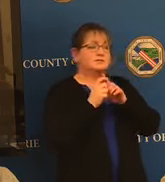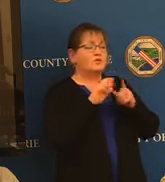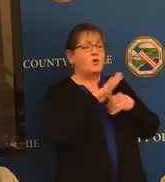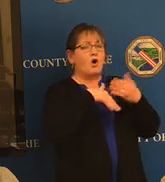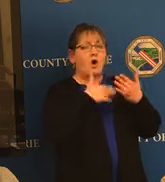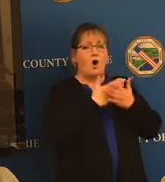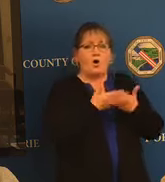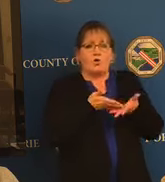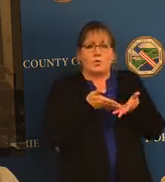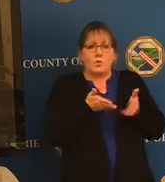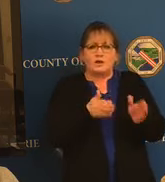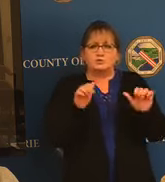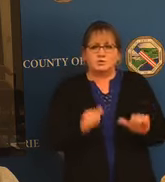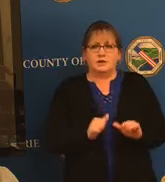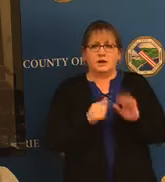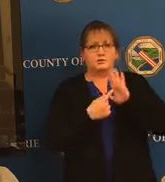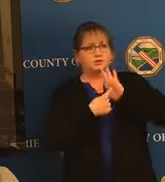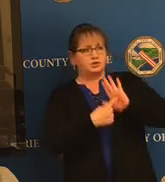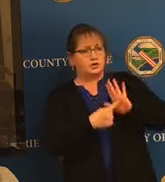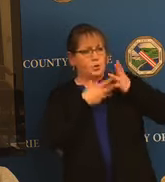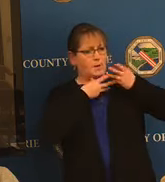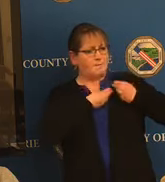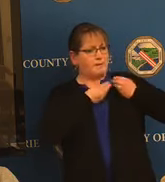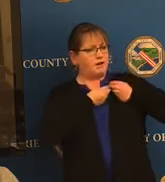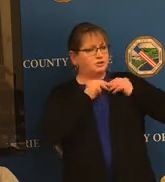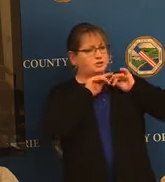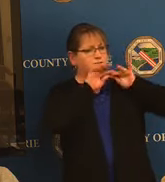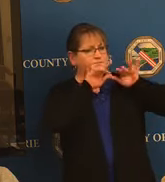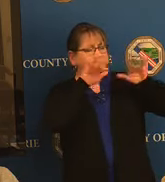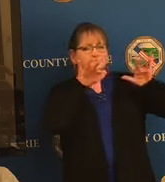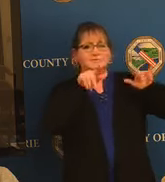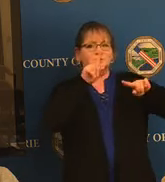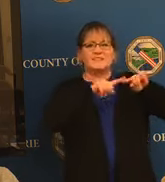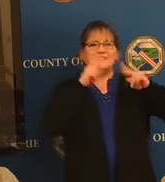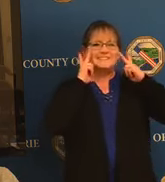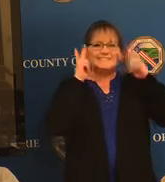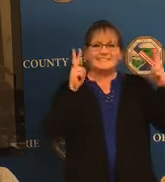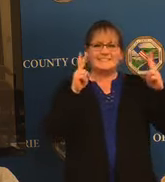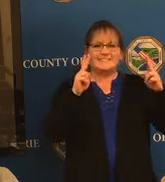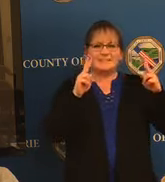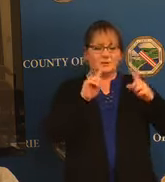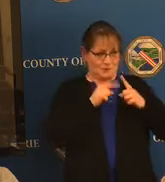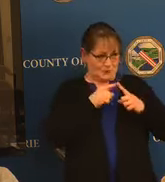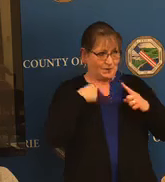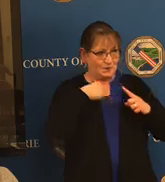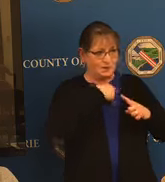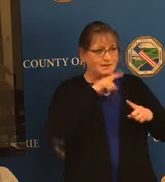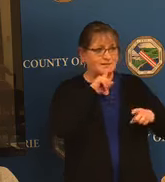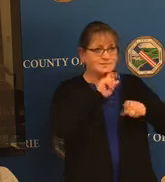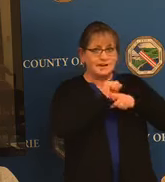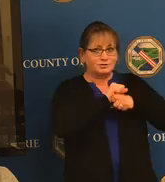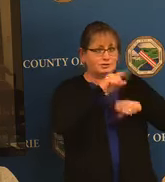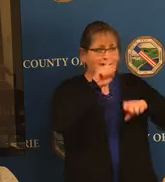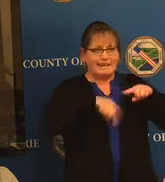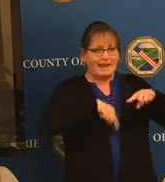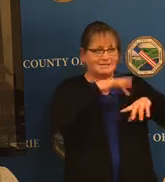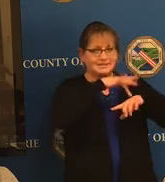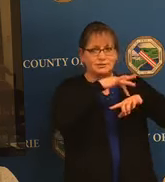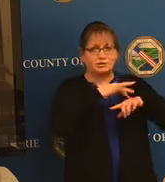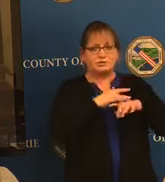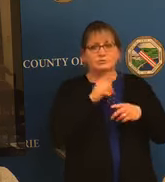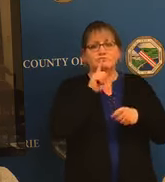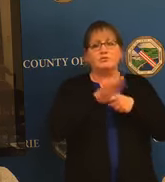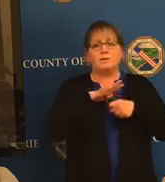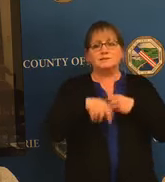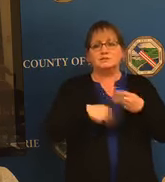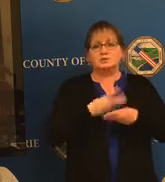of compassion that move invisibly where we cannot touch. Promise this your love. Promise this world your